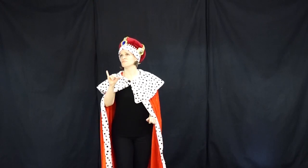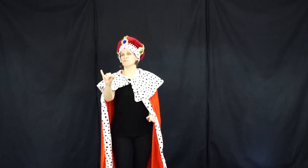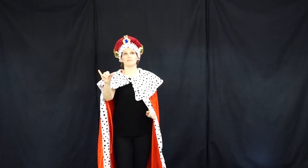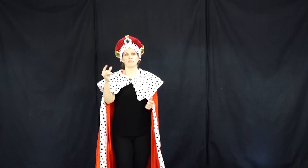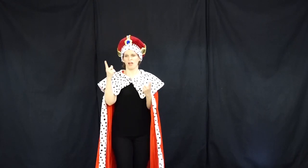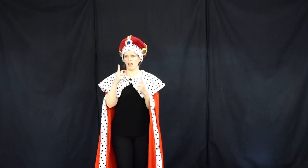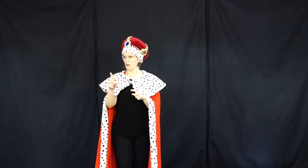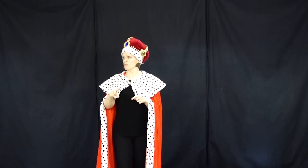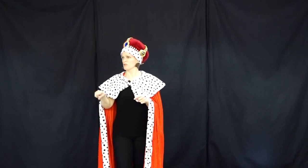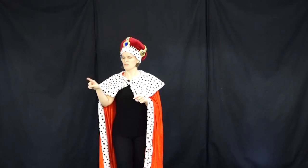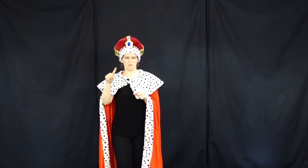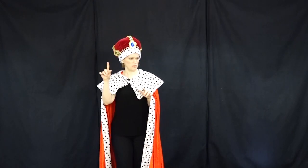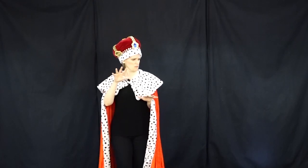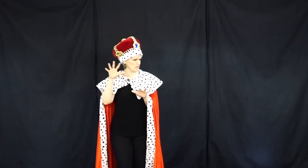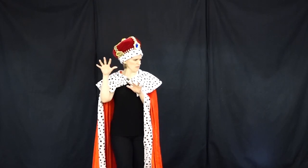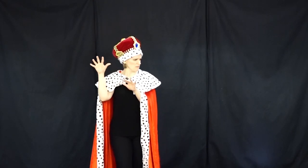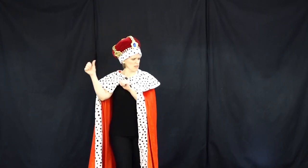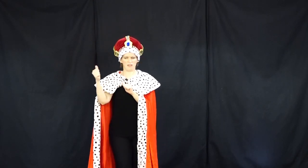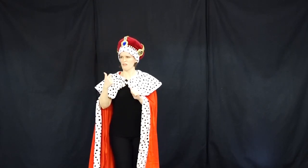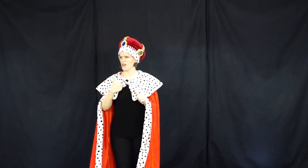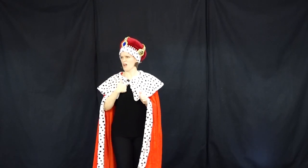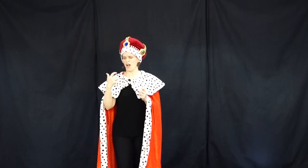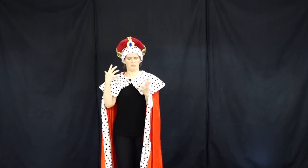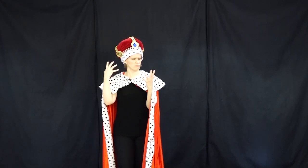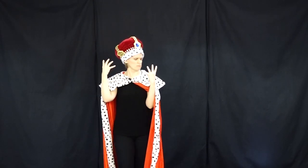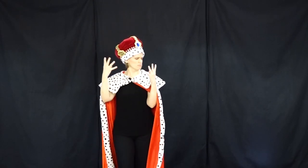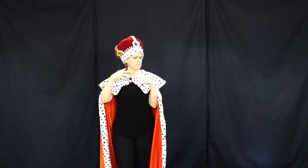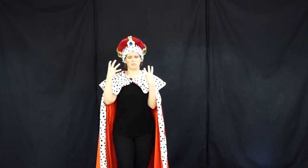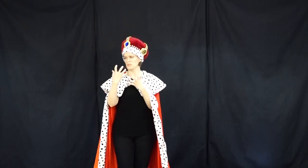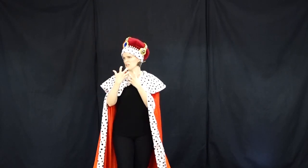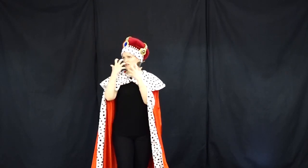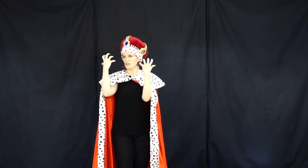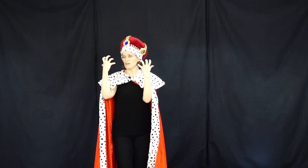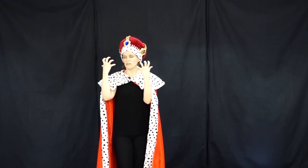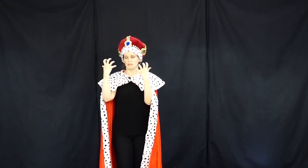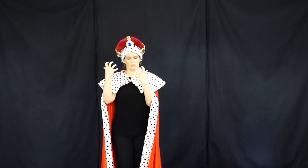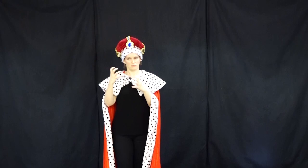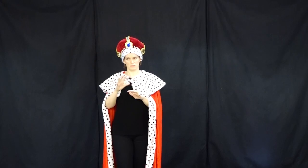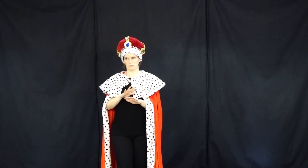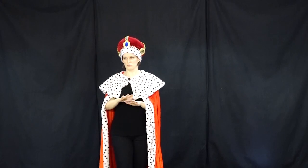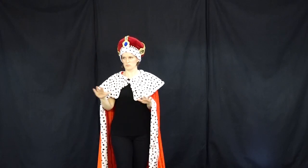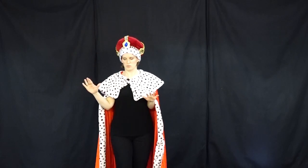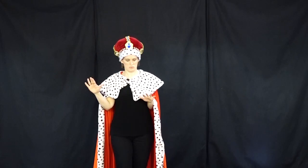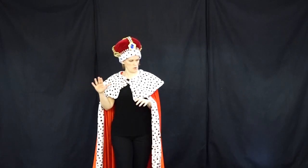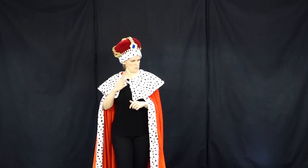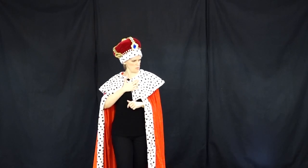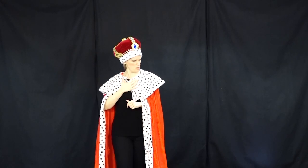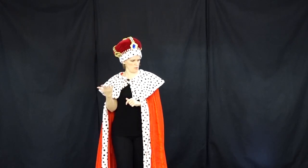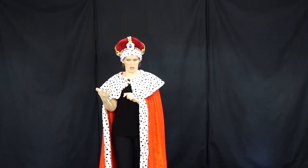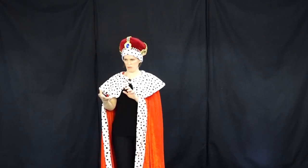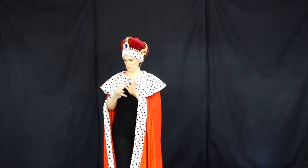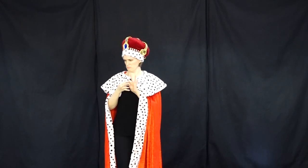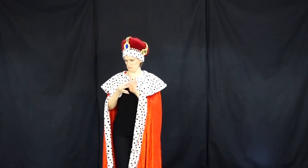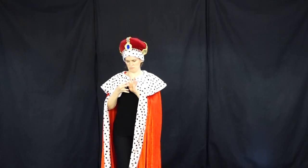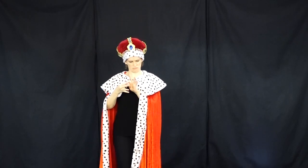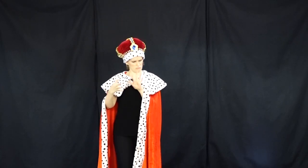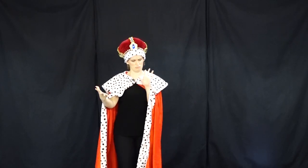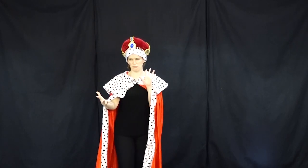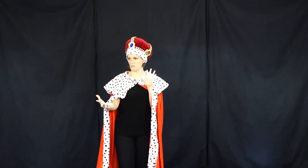you're gone, I'll go mad, so don't throw away this thing we had. 'Cause